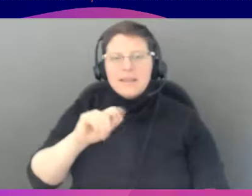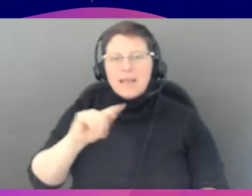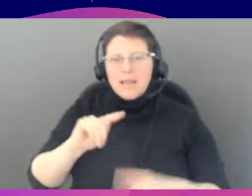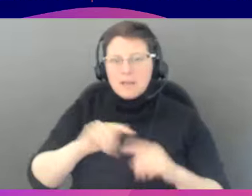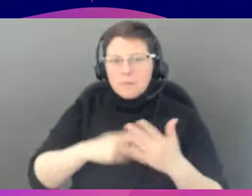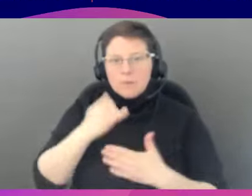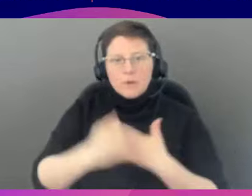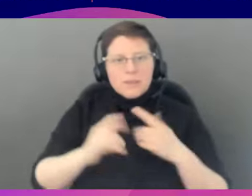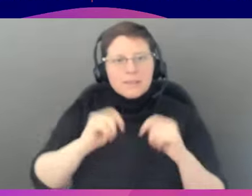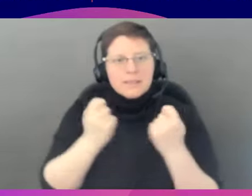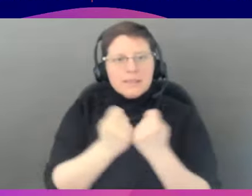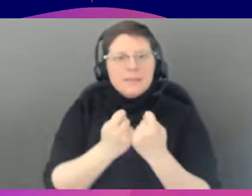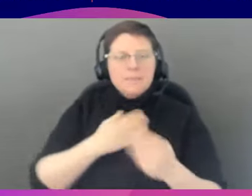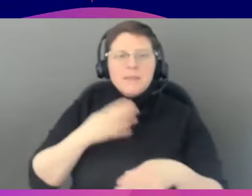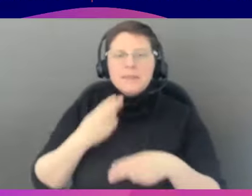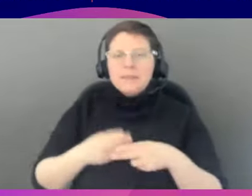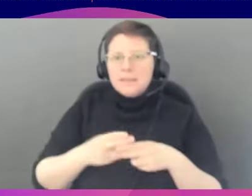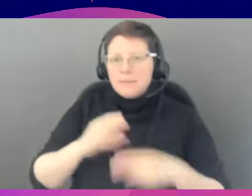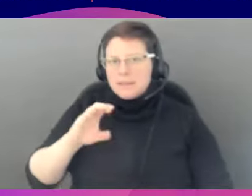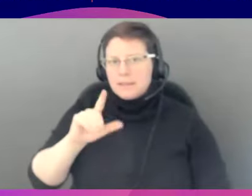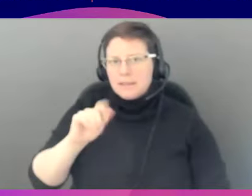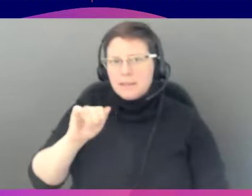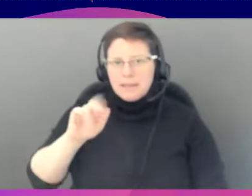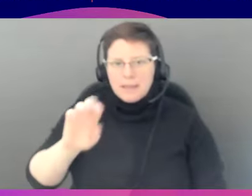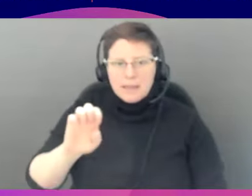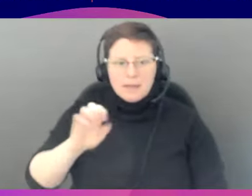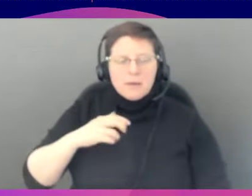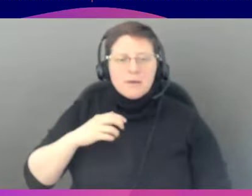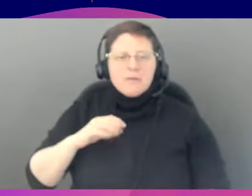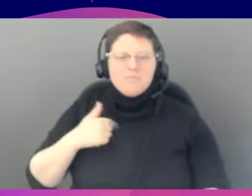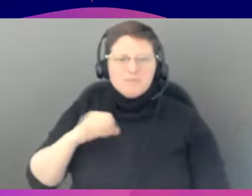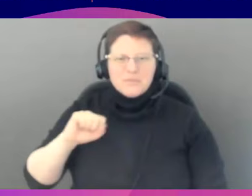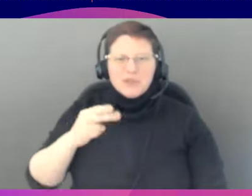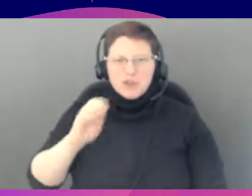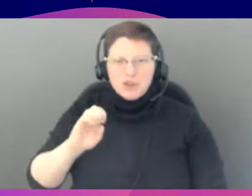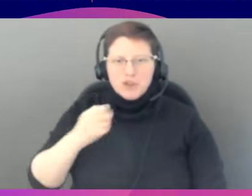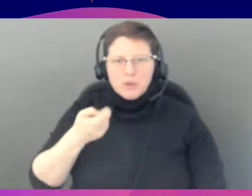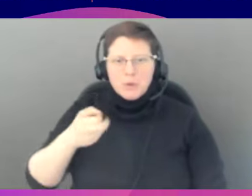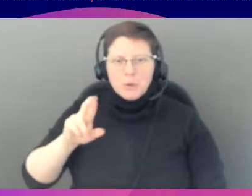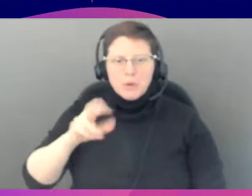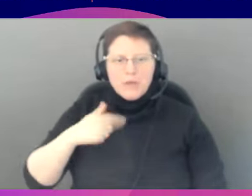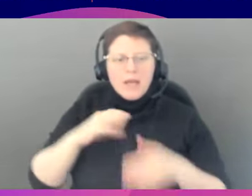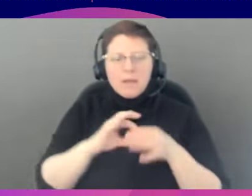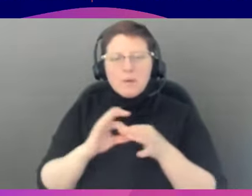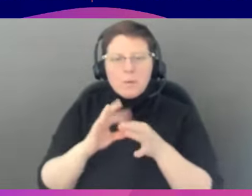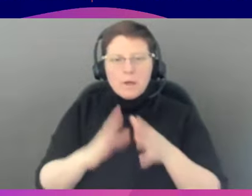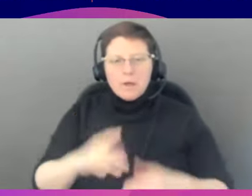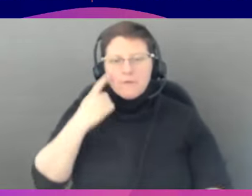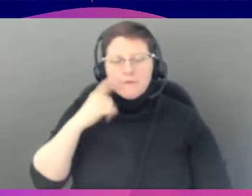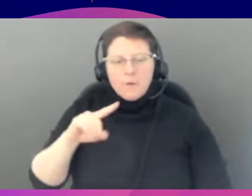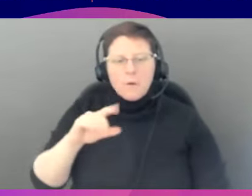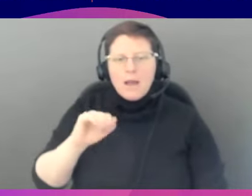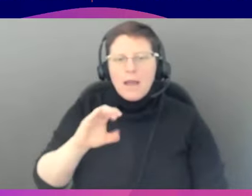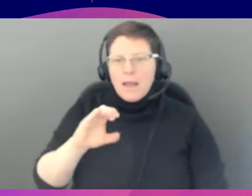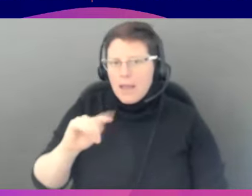is Claire. My pronouns are she, her, and I'm the coordinator for both the ACT project and for Humane